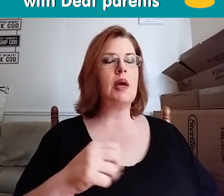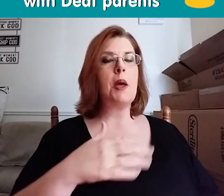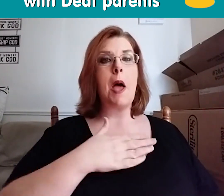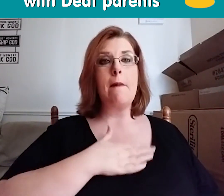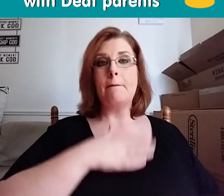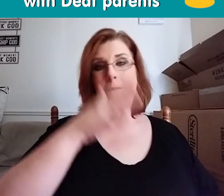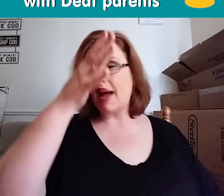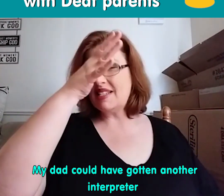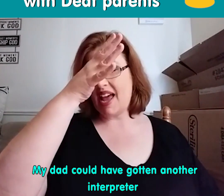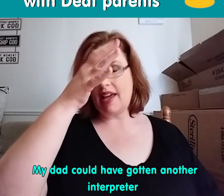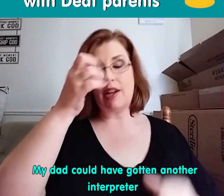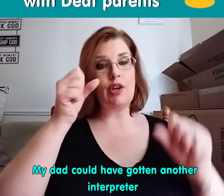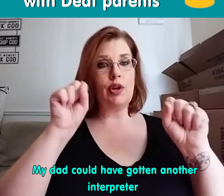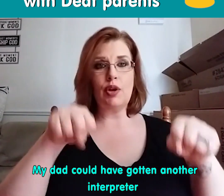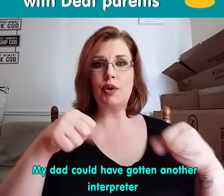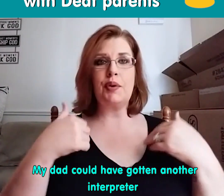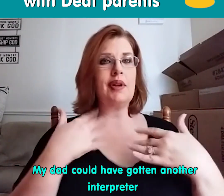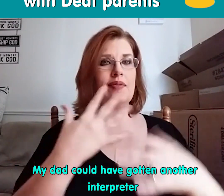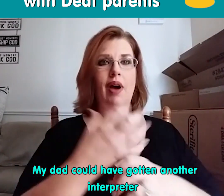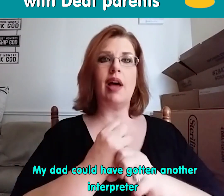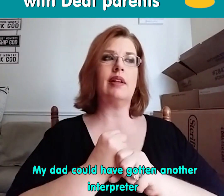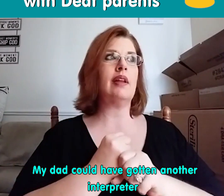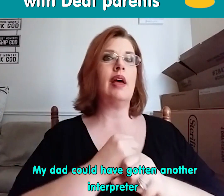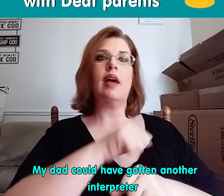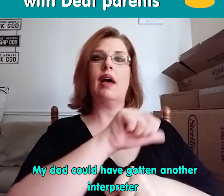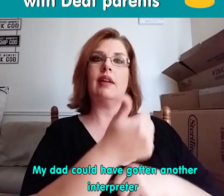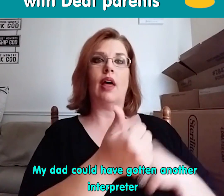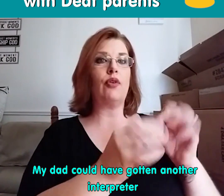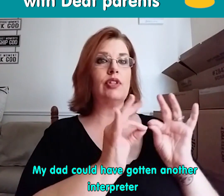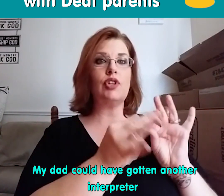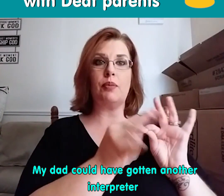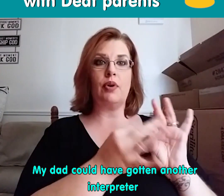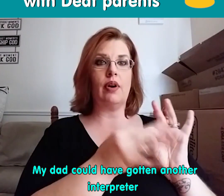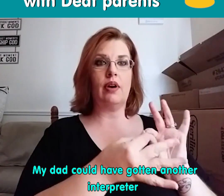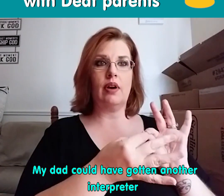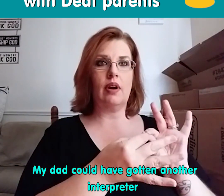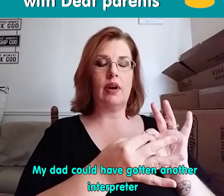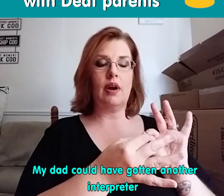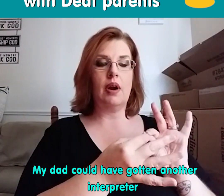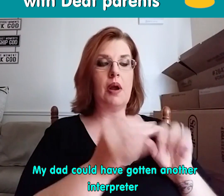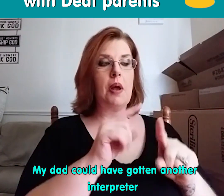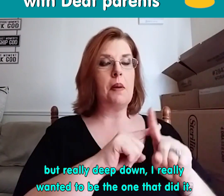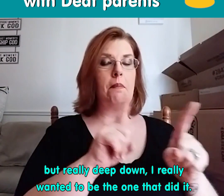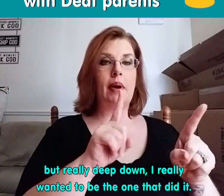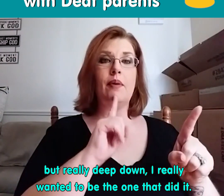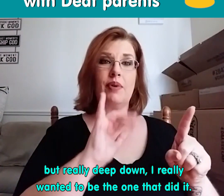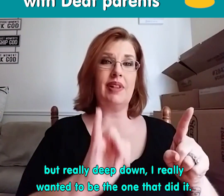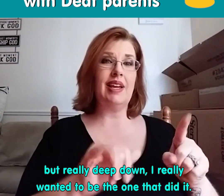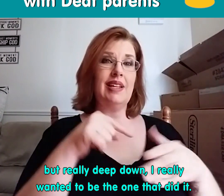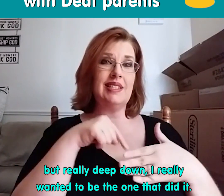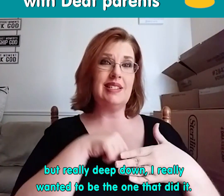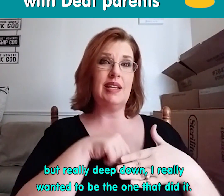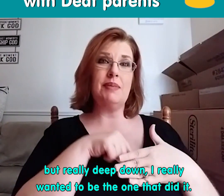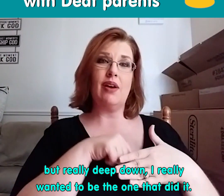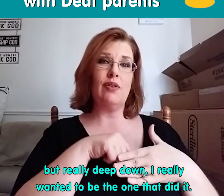I have to start signing again. Mom gets sick some. I have to go with her to her doctor. I don't go